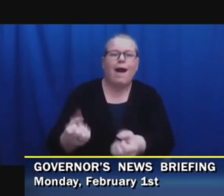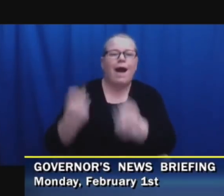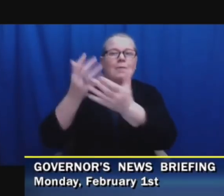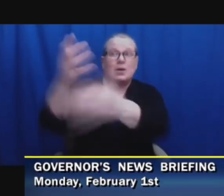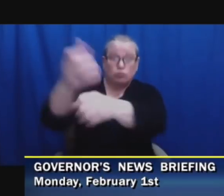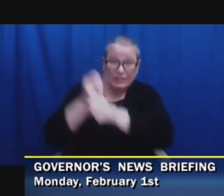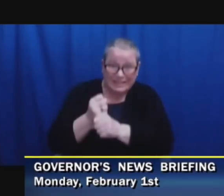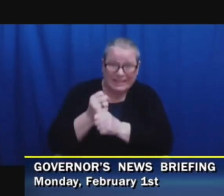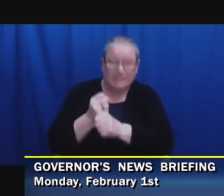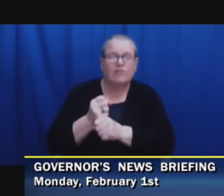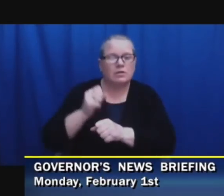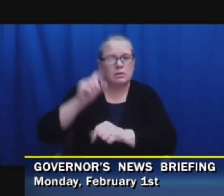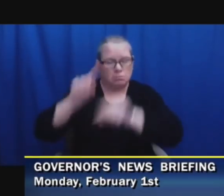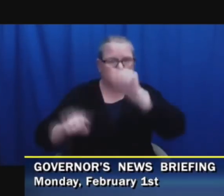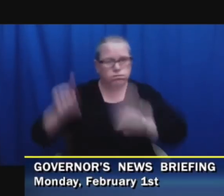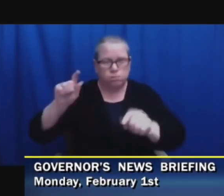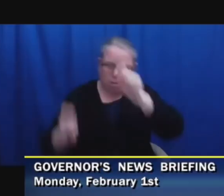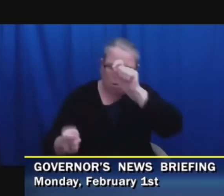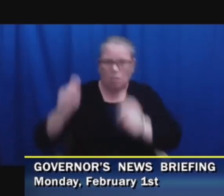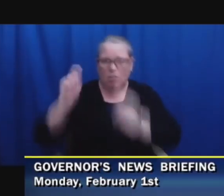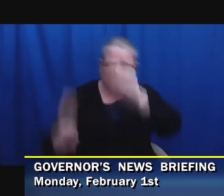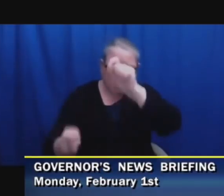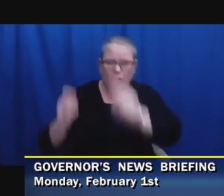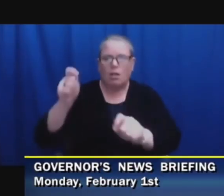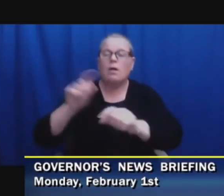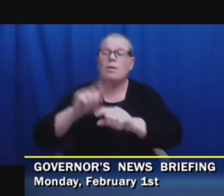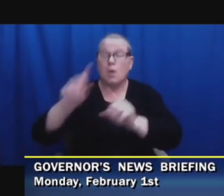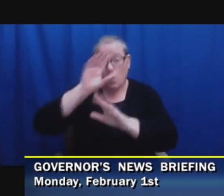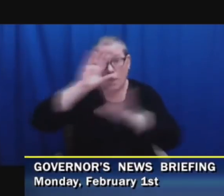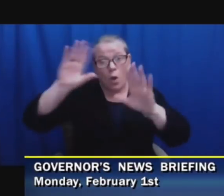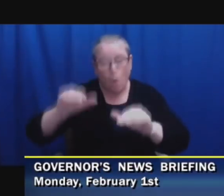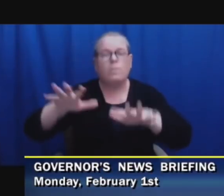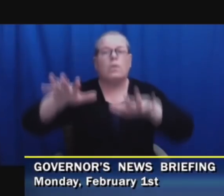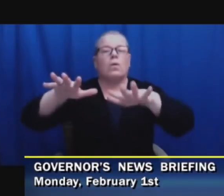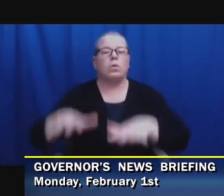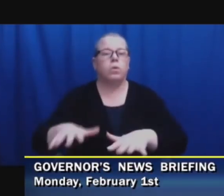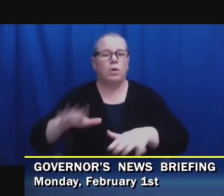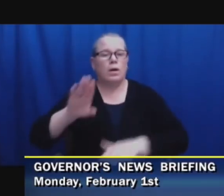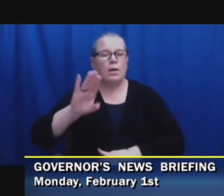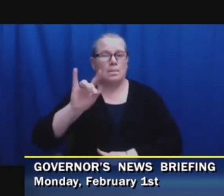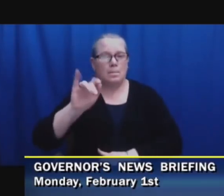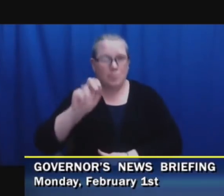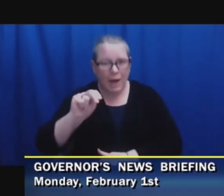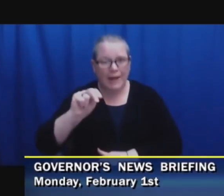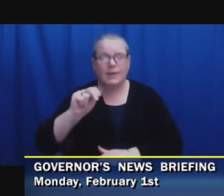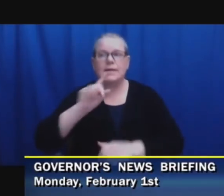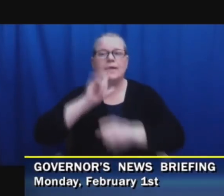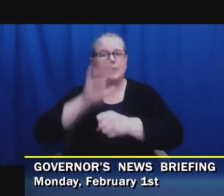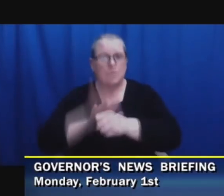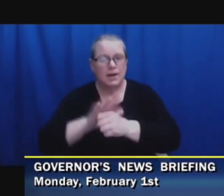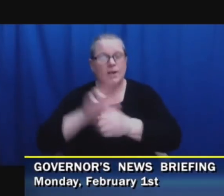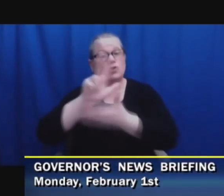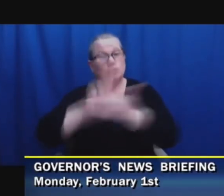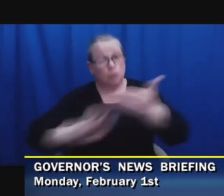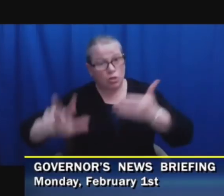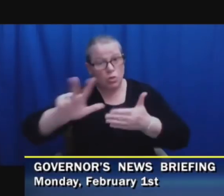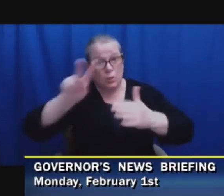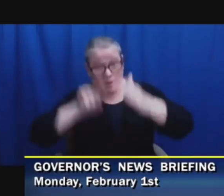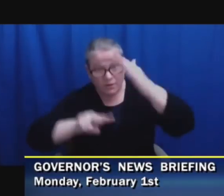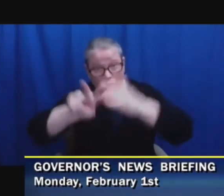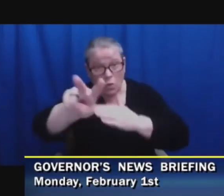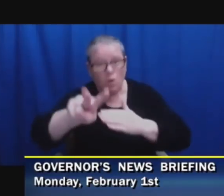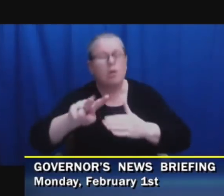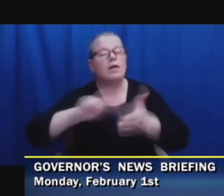in the weeks ahead, that'll settle down. The Biden administration is committed to 3-week forecasts. We can then provide 3-week forecasts to our